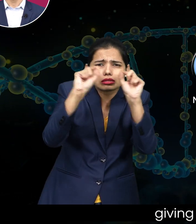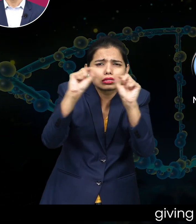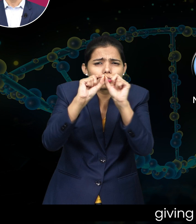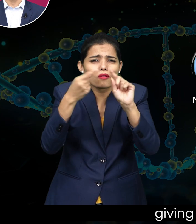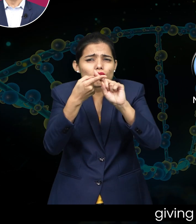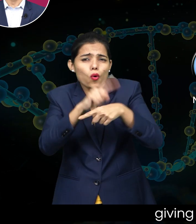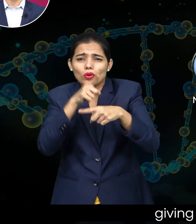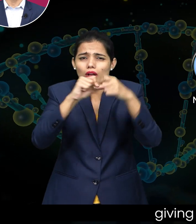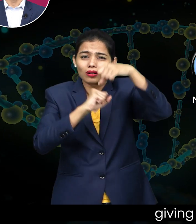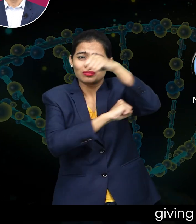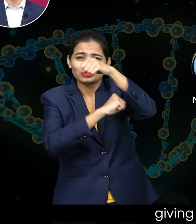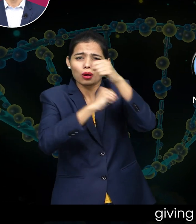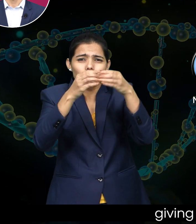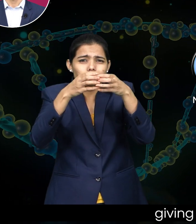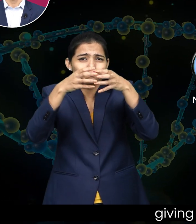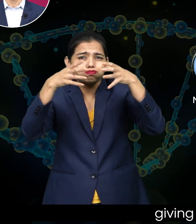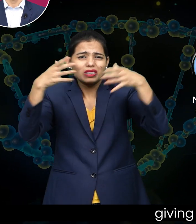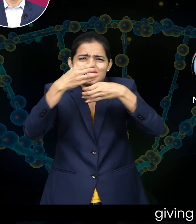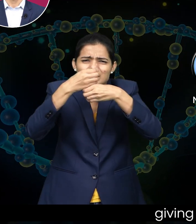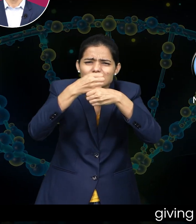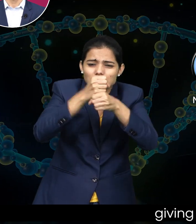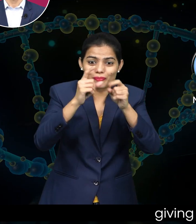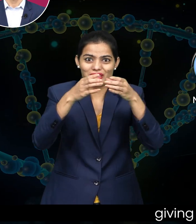the characteristic